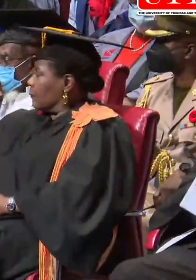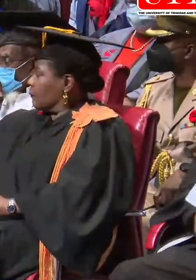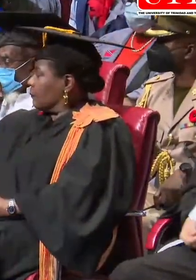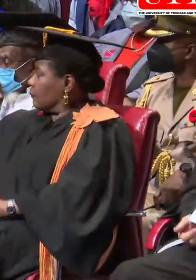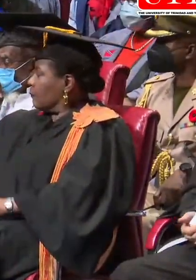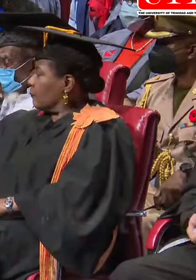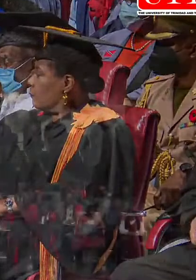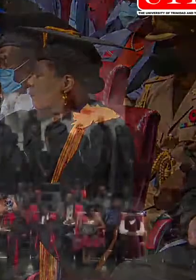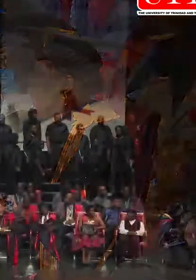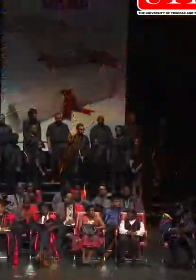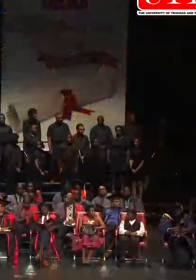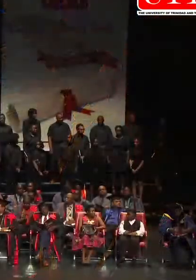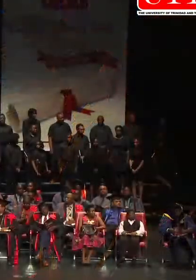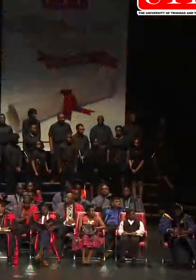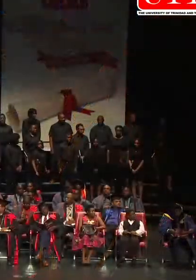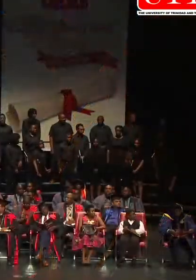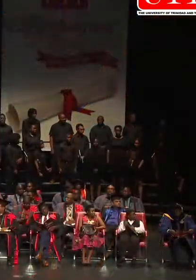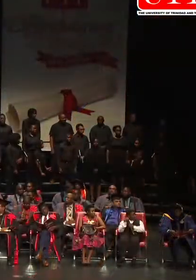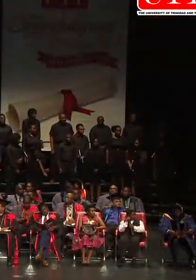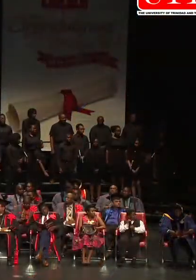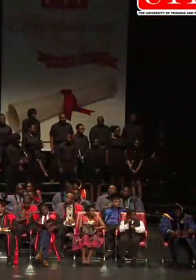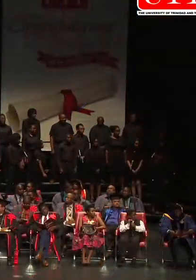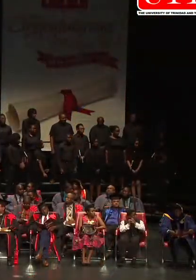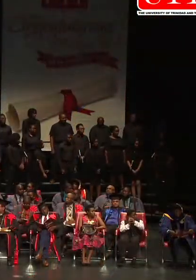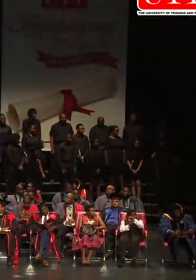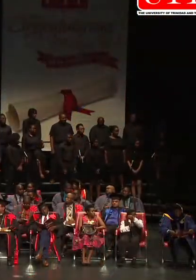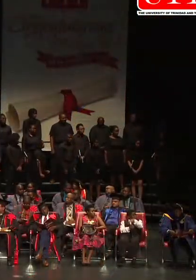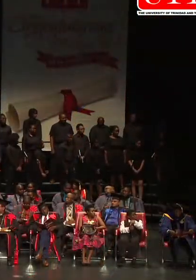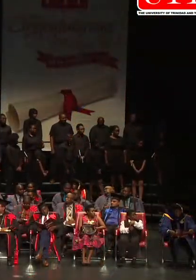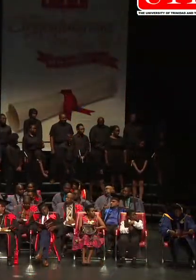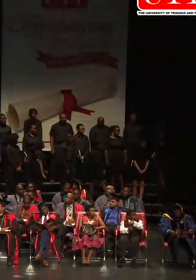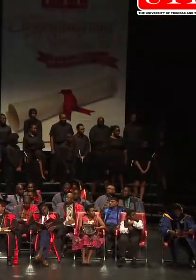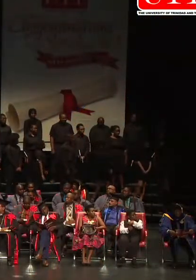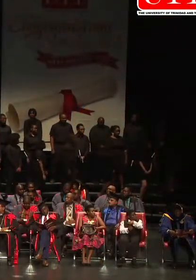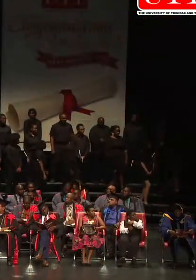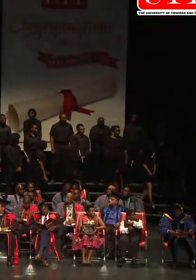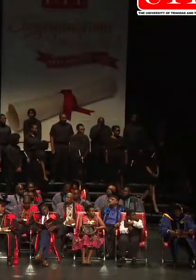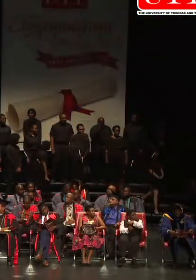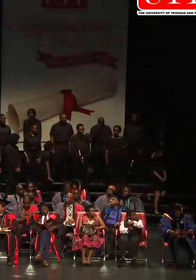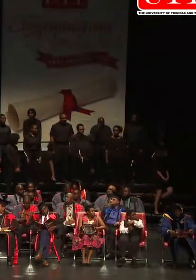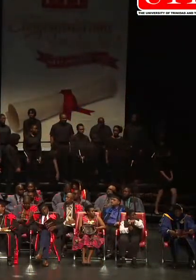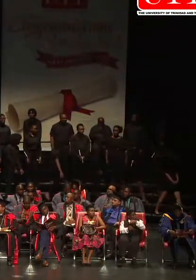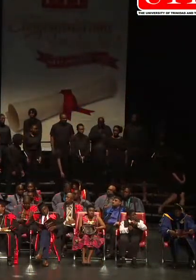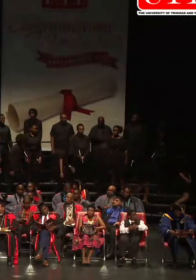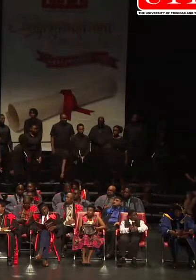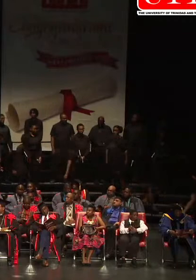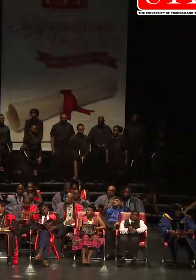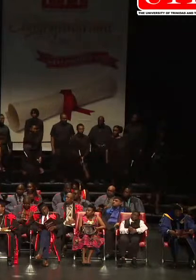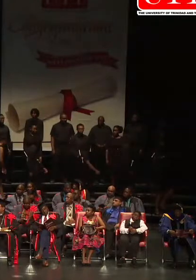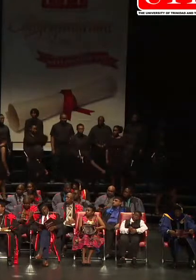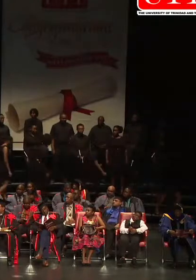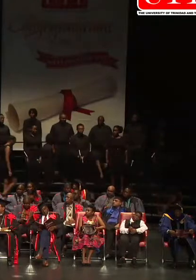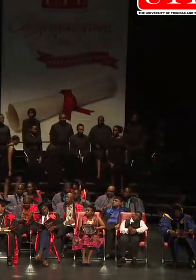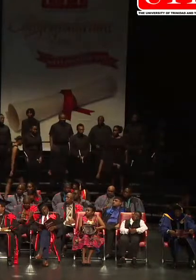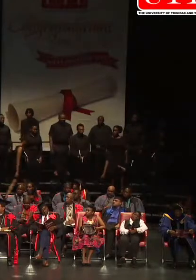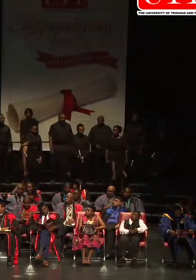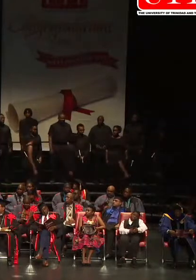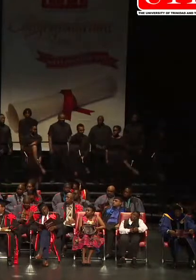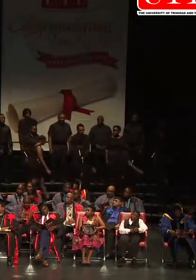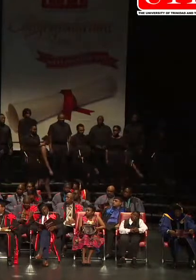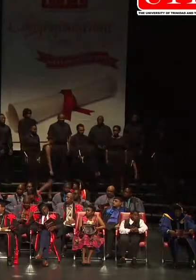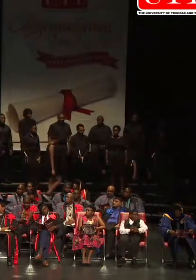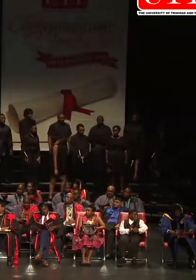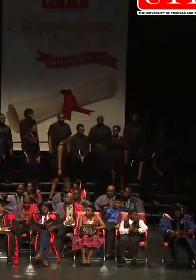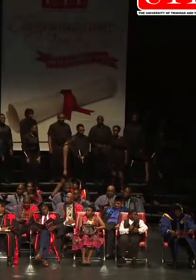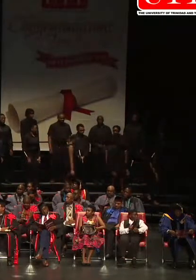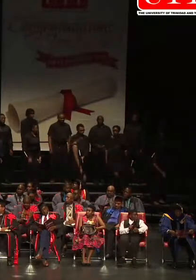What a wonderful rendition of May the Road Rise. I remind you that this was done by our own